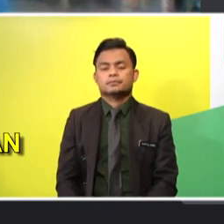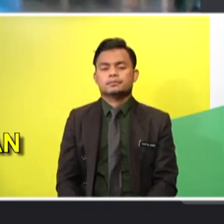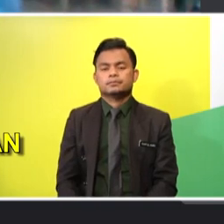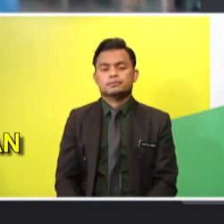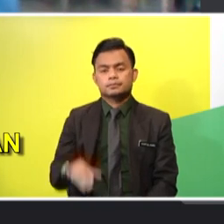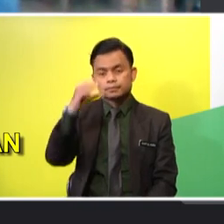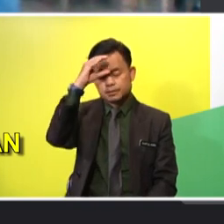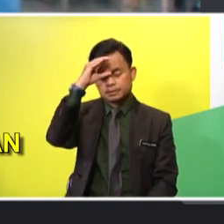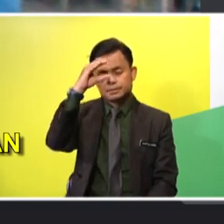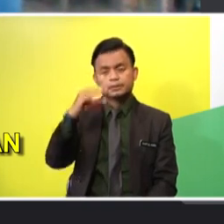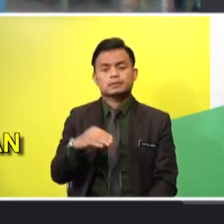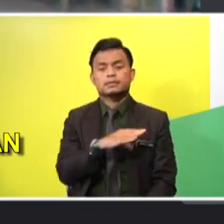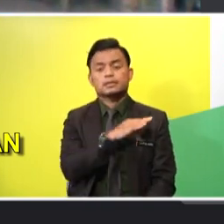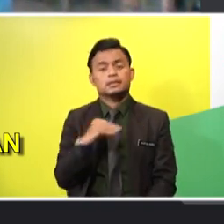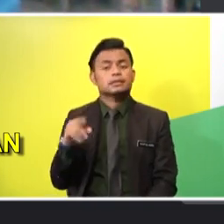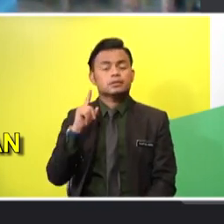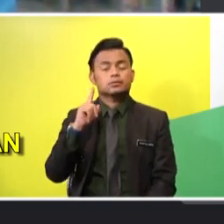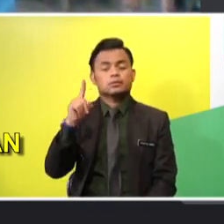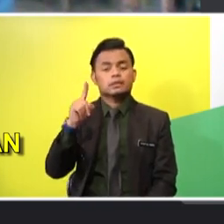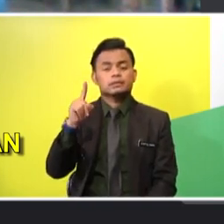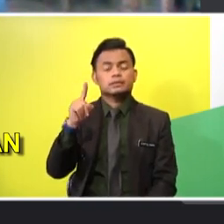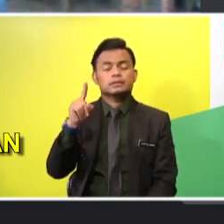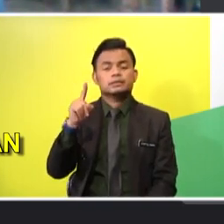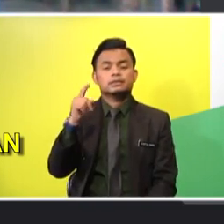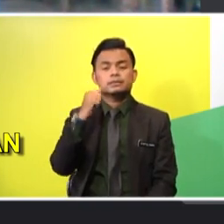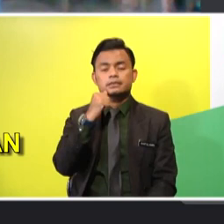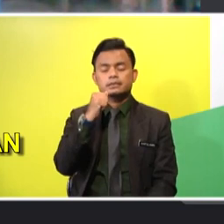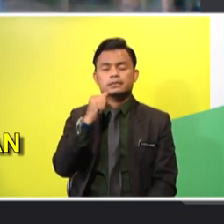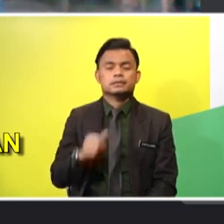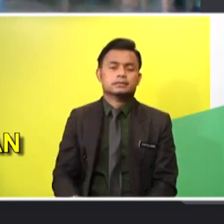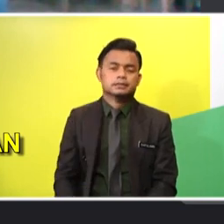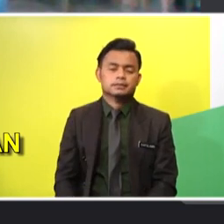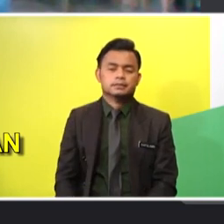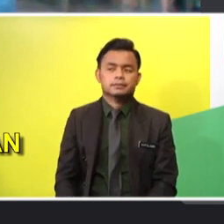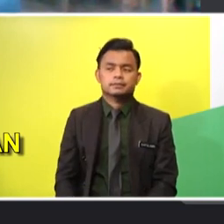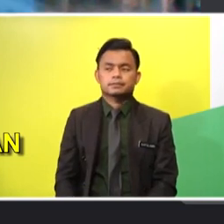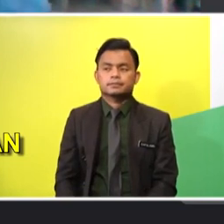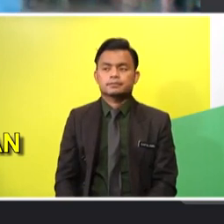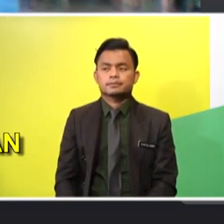4 brothers and 1 sister. Good job. Okay, and